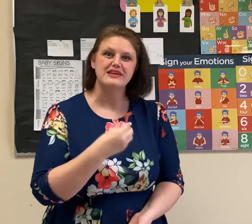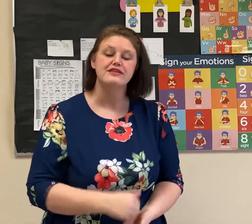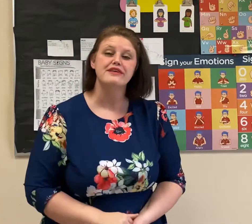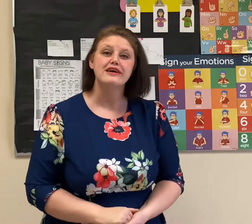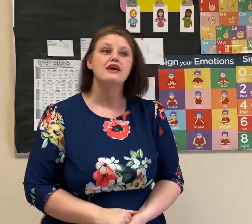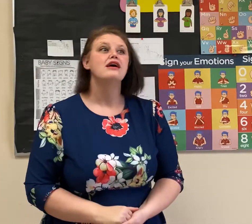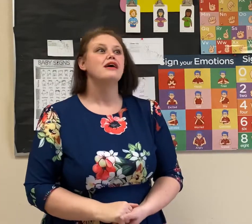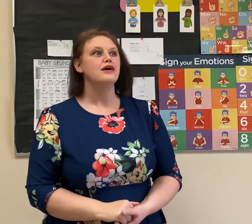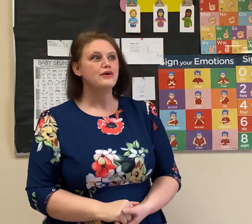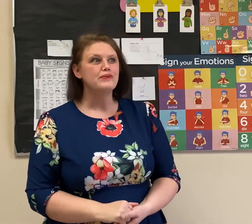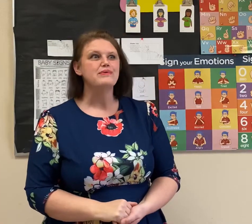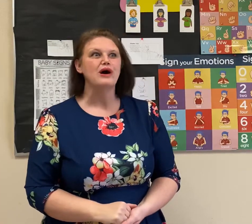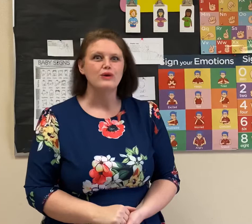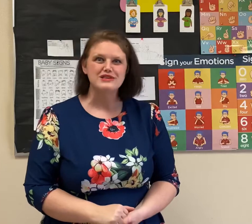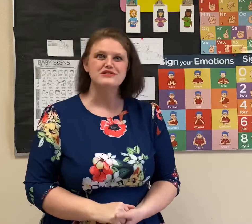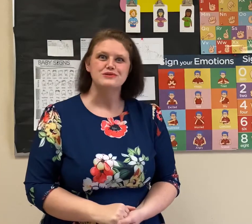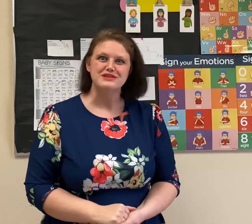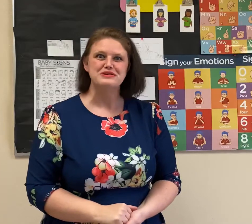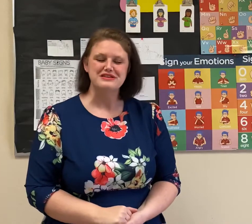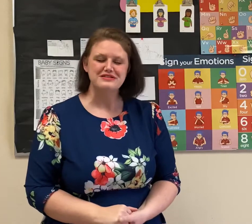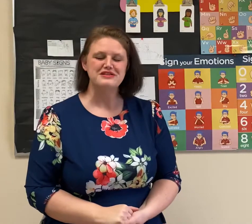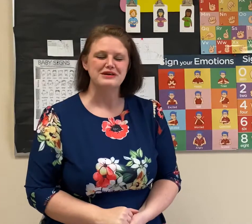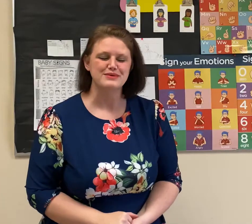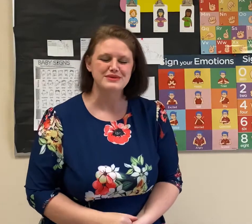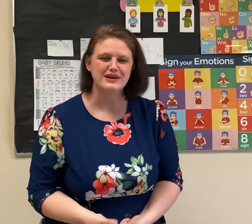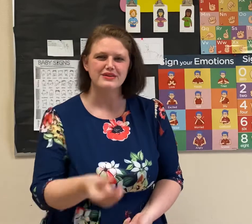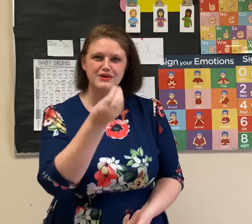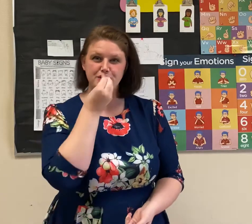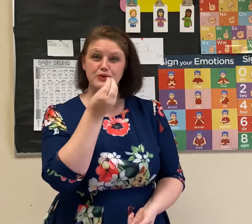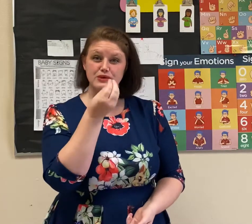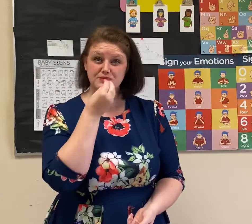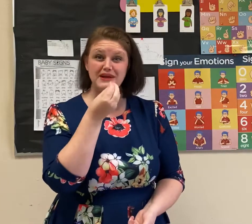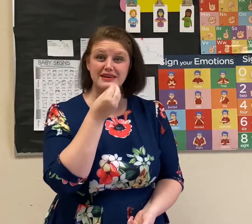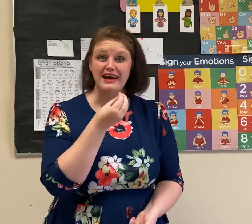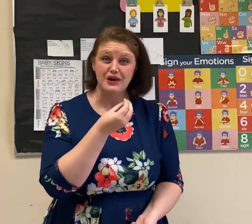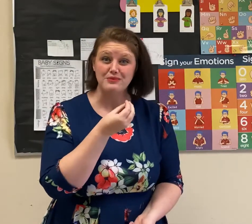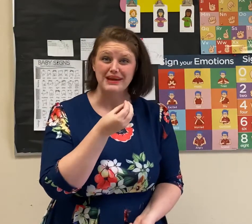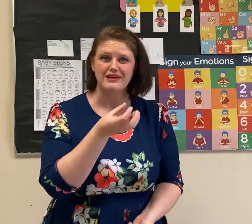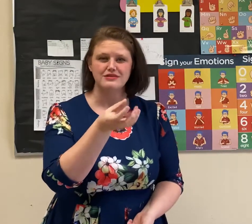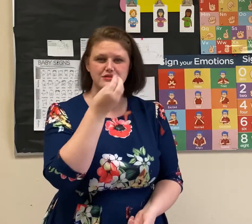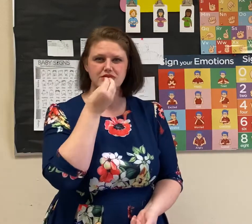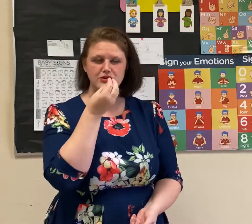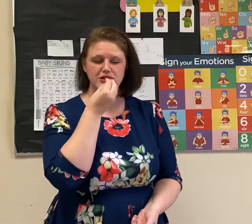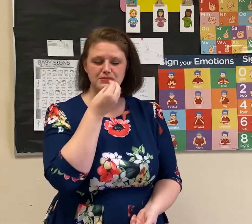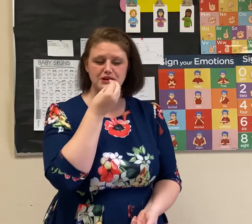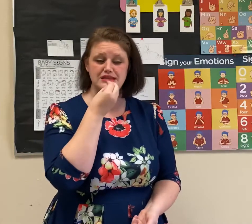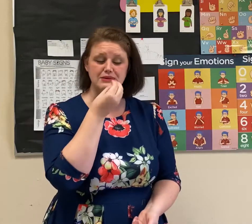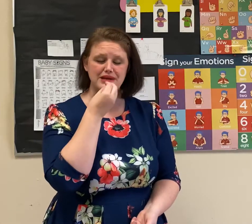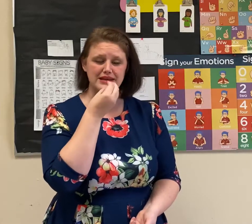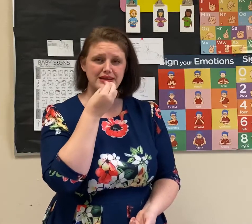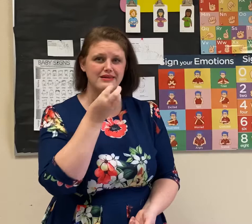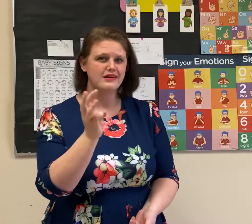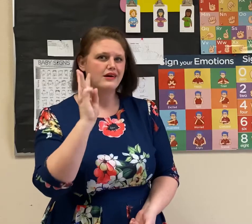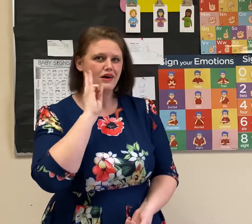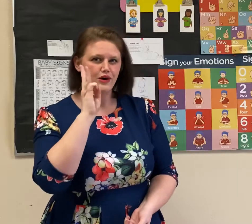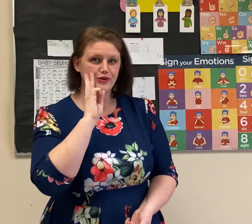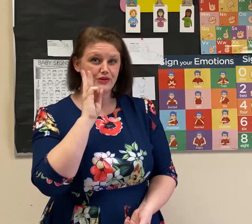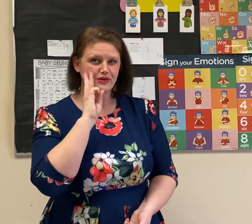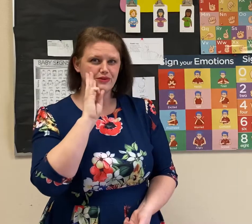like, oh, well, we always do it during dinner time. That's all. They're corresponding at home now, showing their parents they want to eat or they want